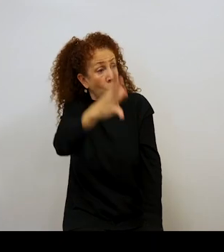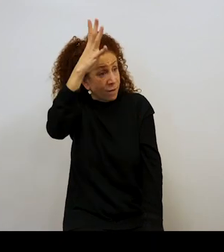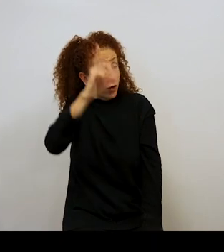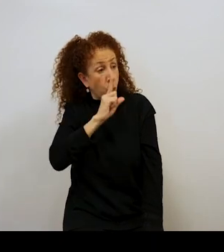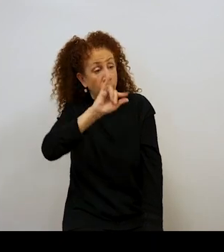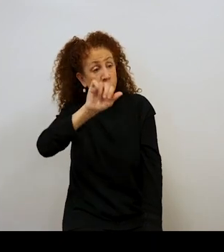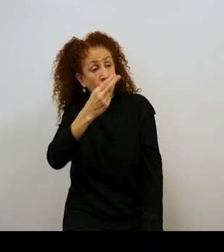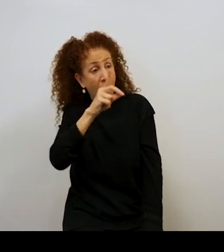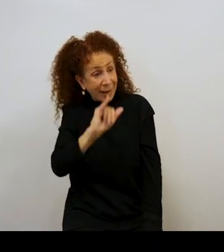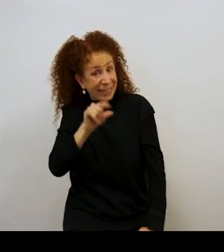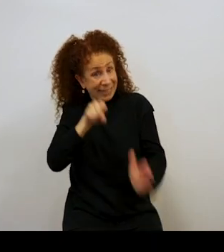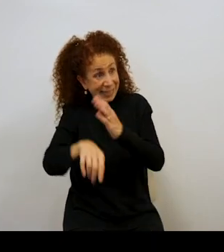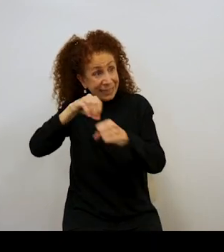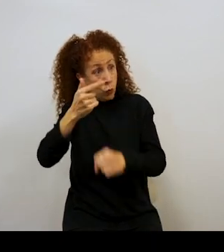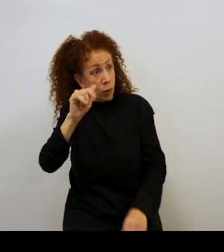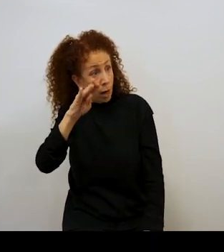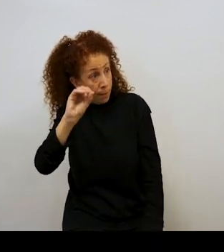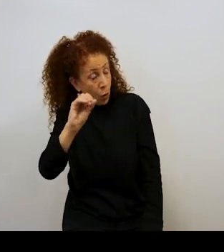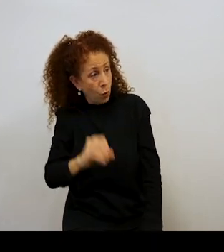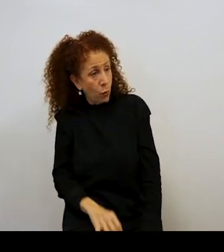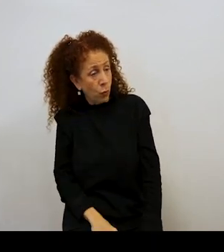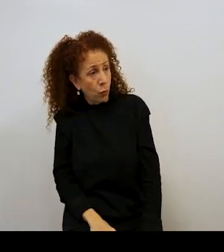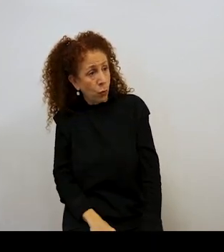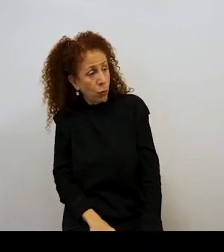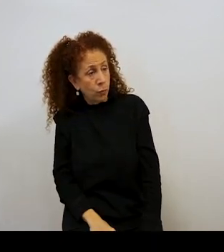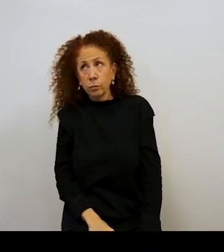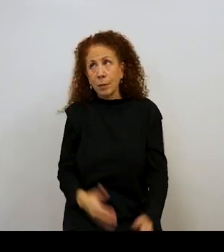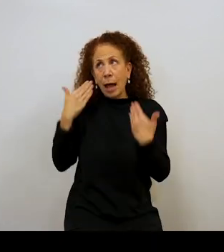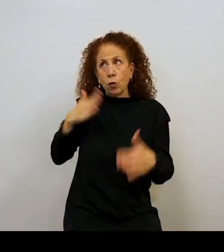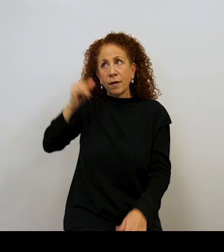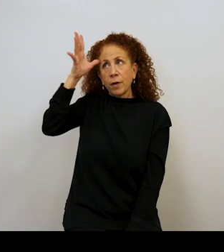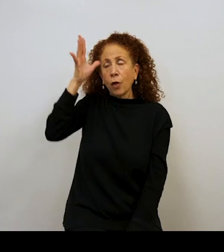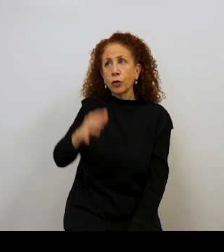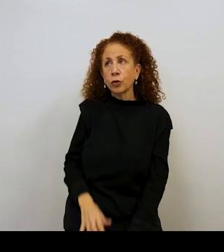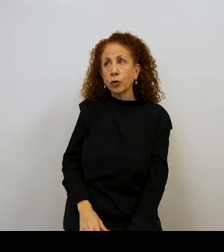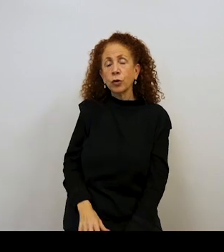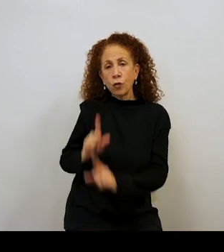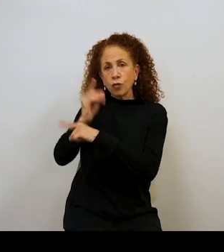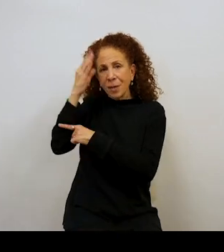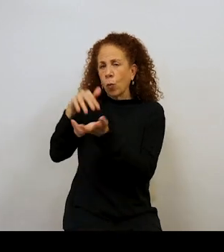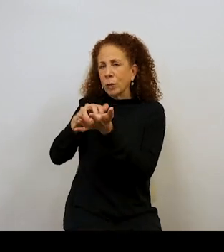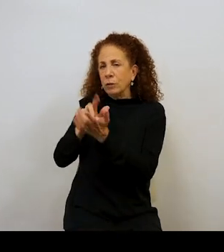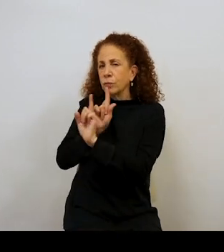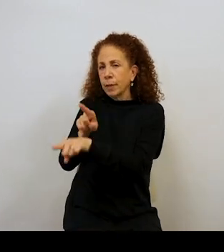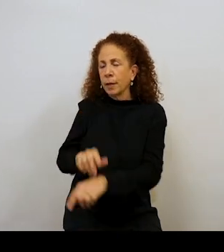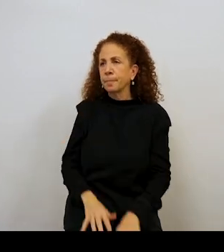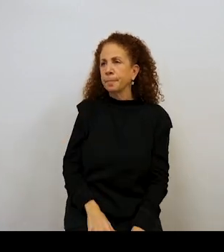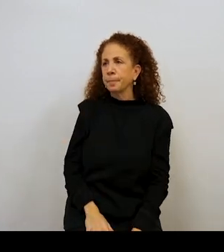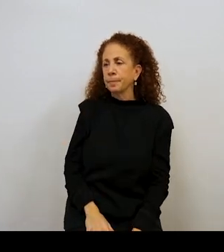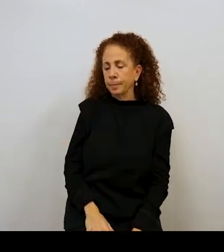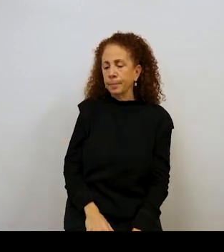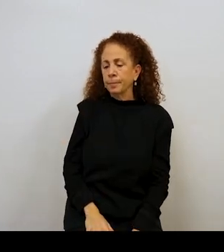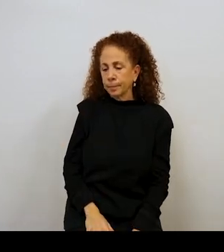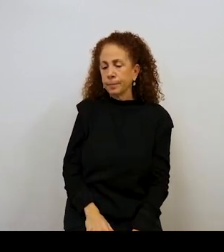father was a jihadi who had been killed in Guantanamo. "I never knew my father," he'd replied weakly. The boys walked